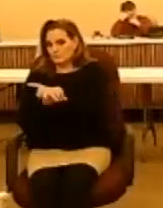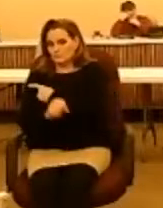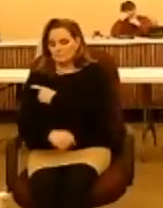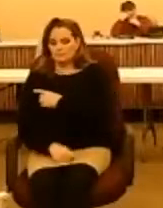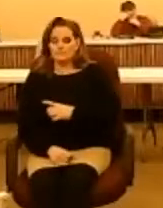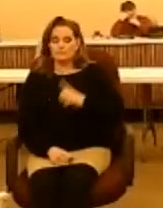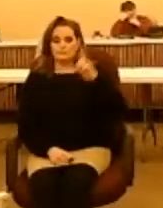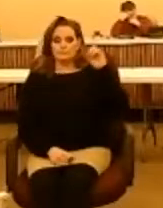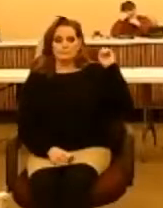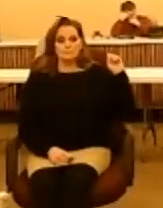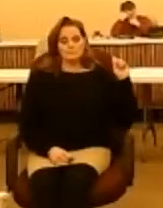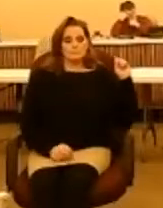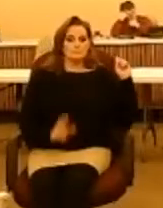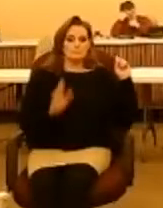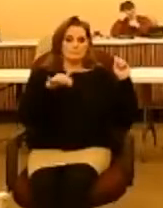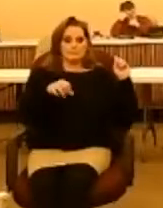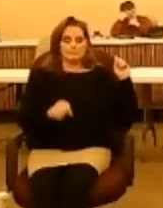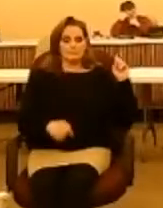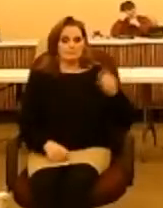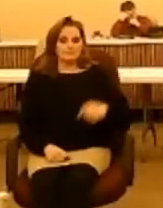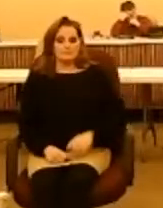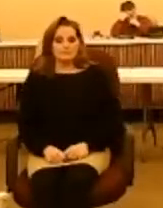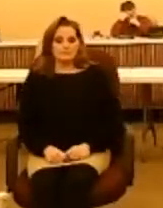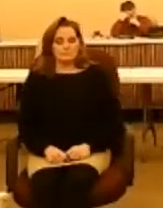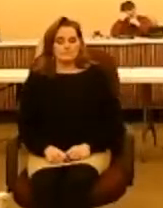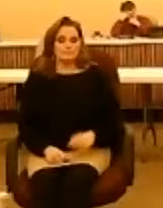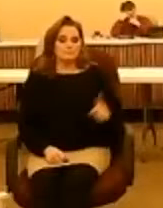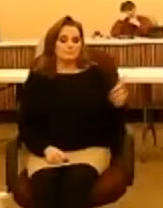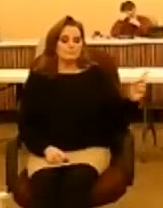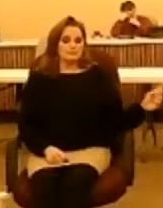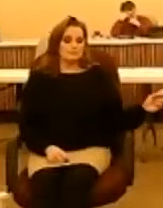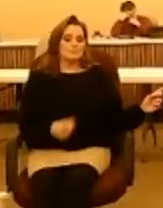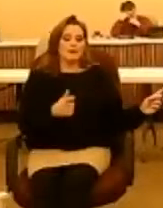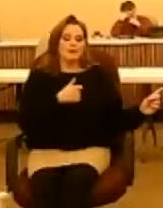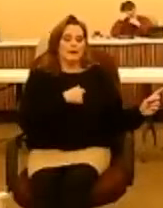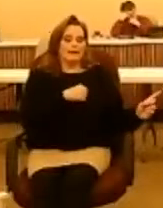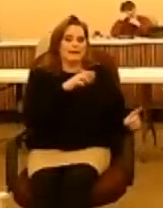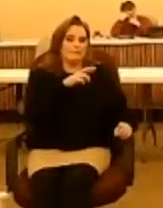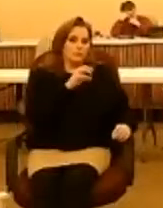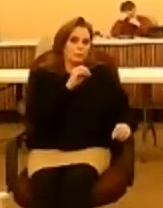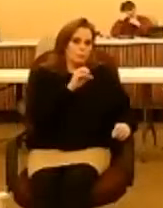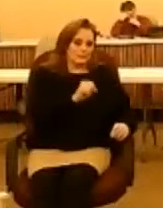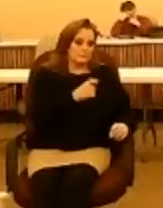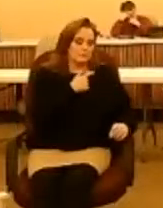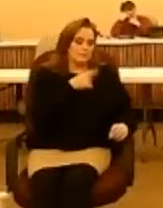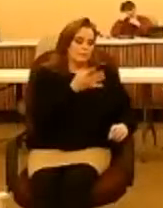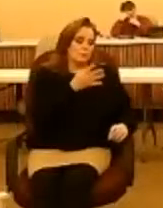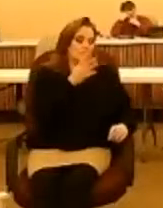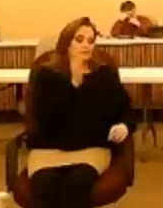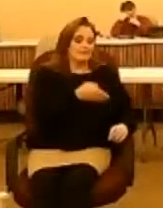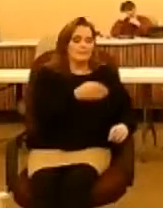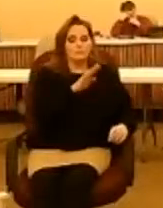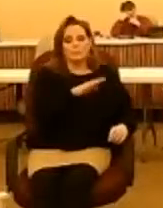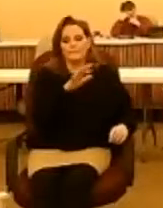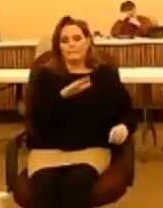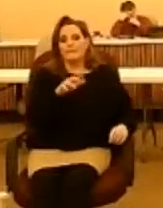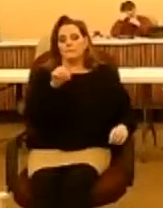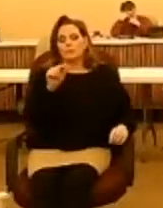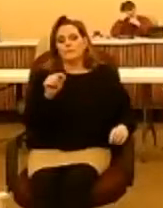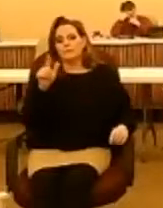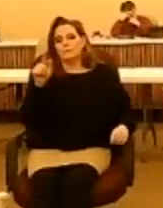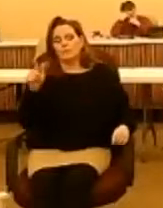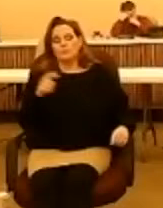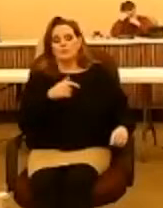Aye. Supervisor Schultz. Aye. Fellow board members, I have a resolution 4-45, 2021 to